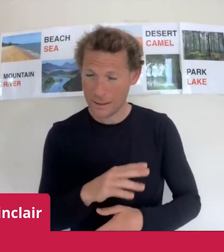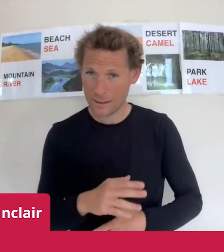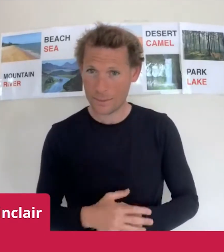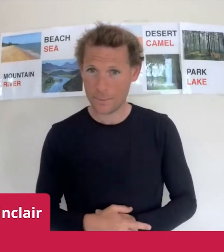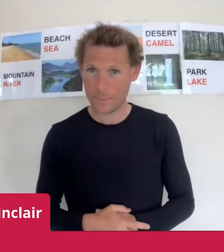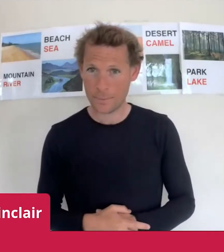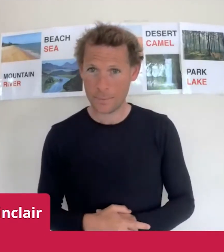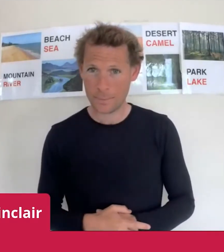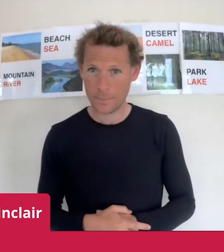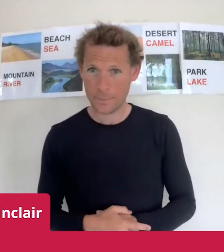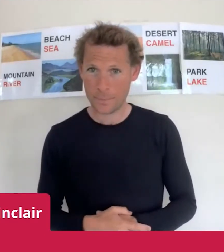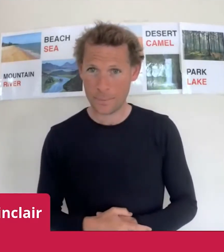Are you happy?